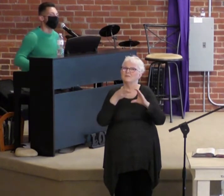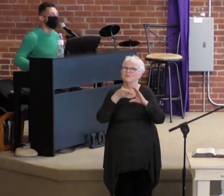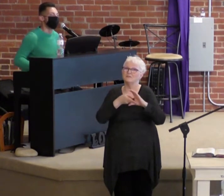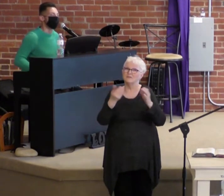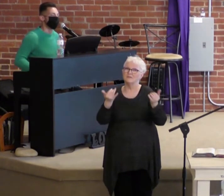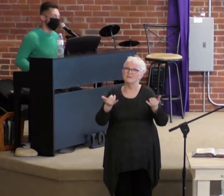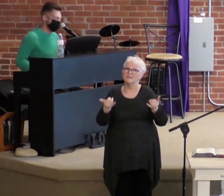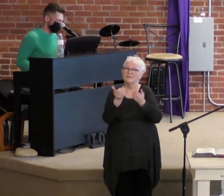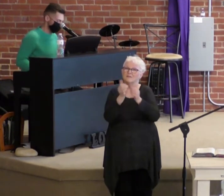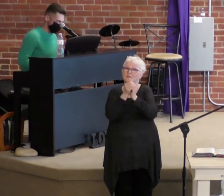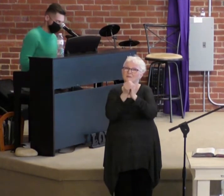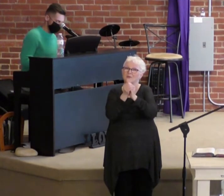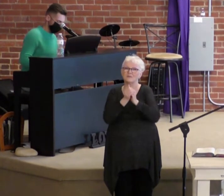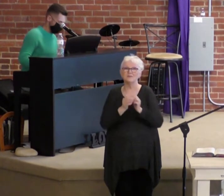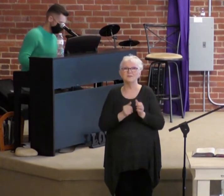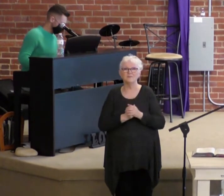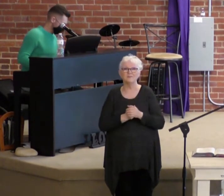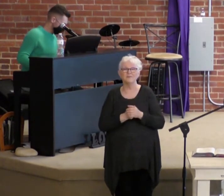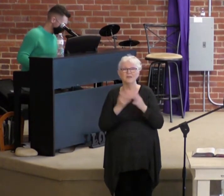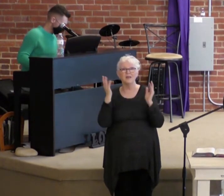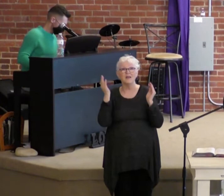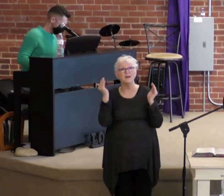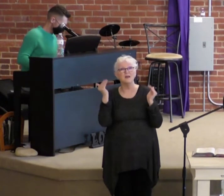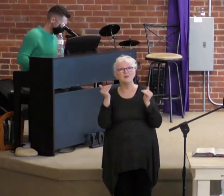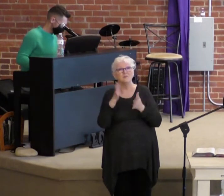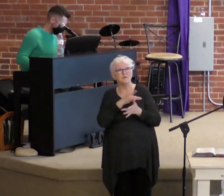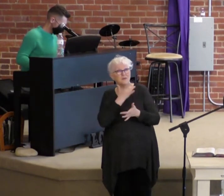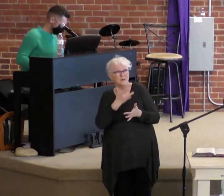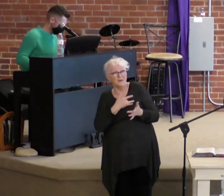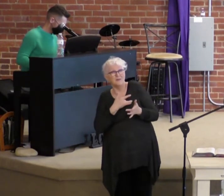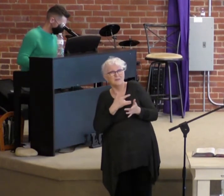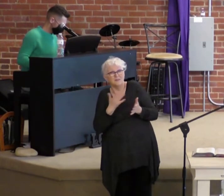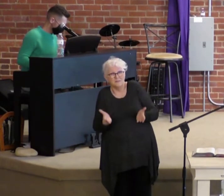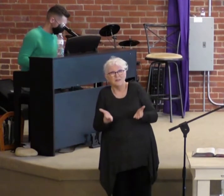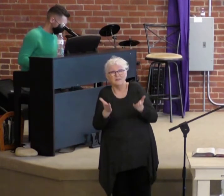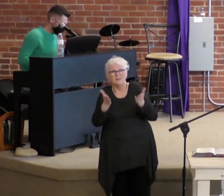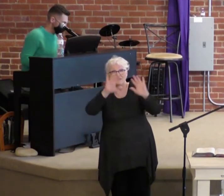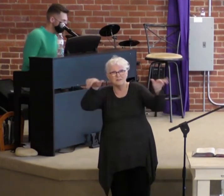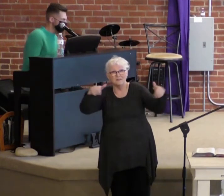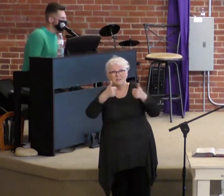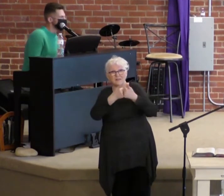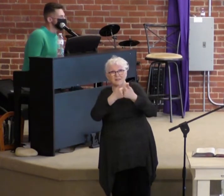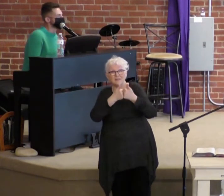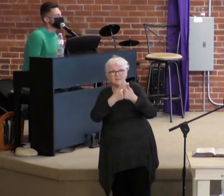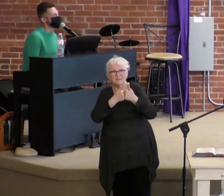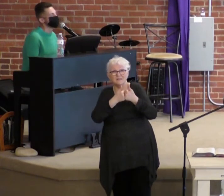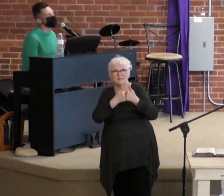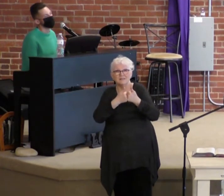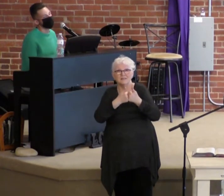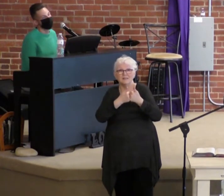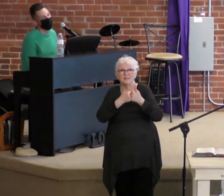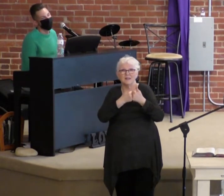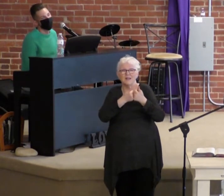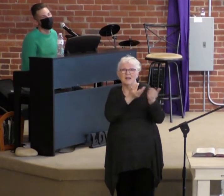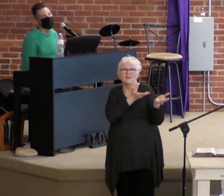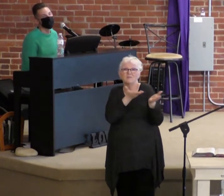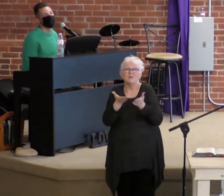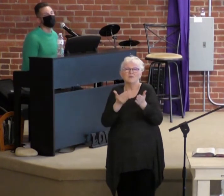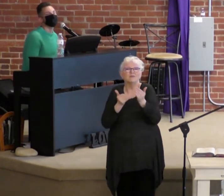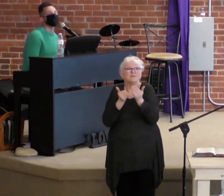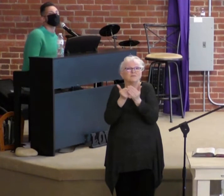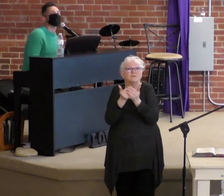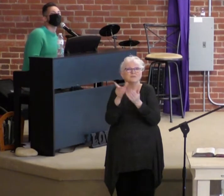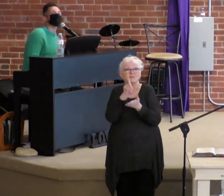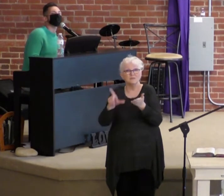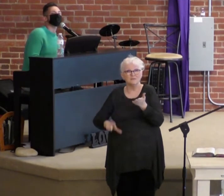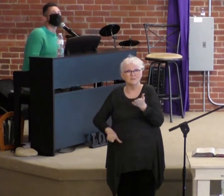worship. I hope that your heart has been encouraged, challenged, and drawn closer to the Lord.